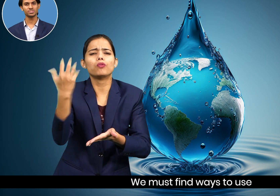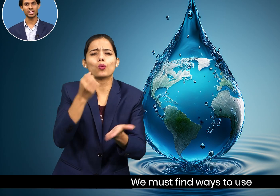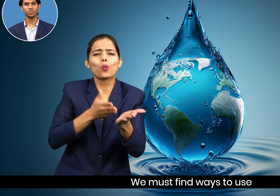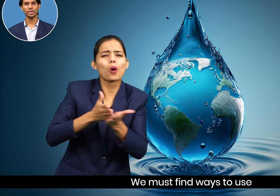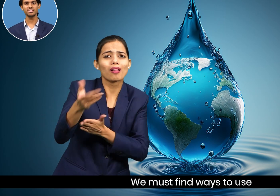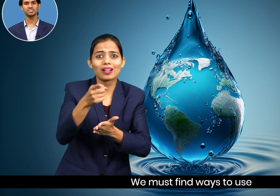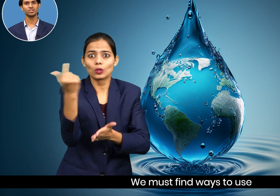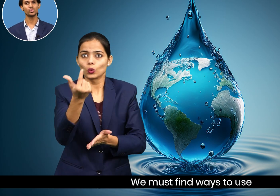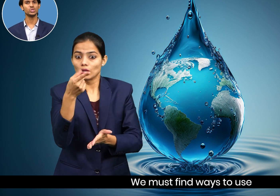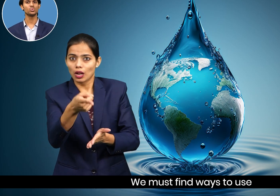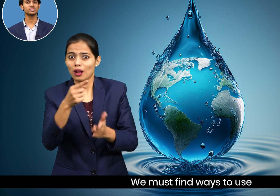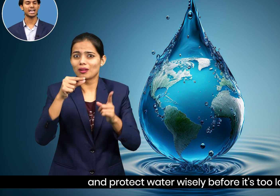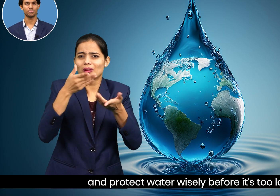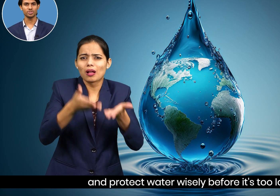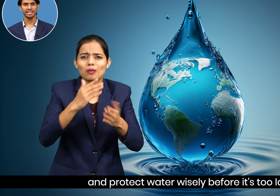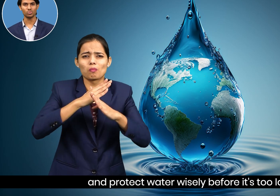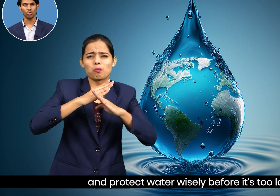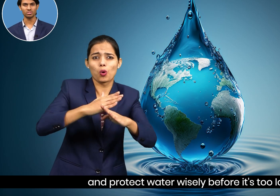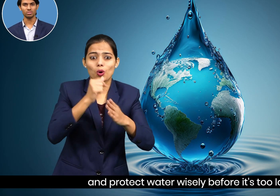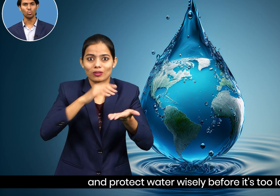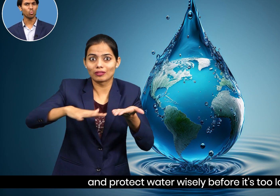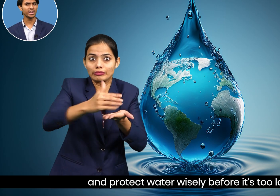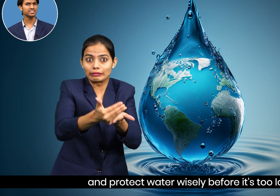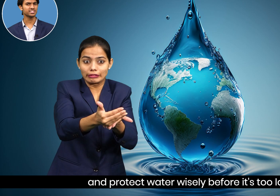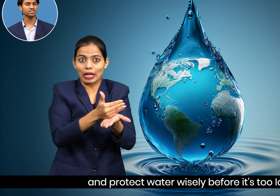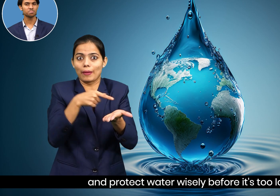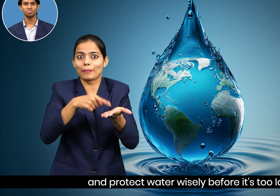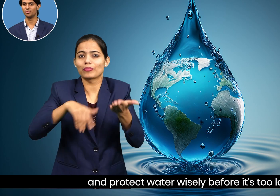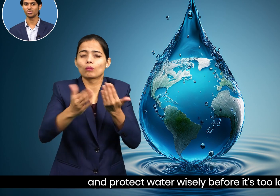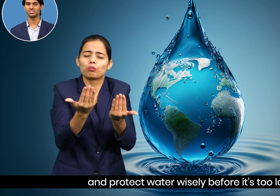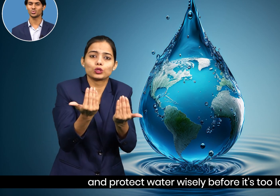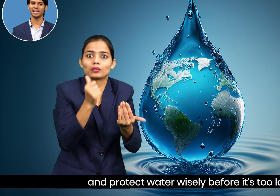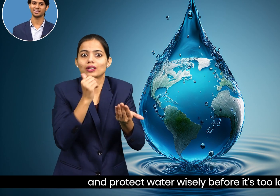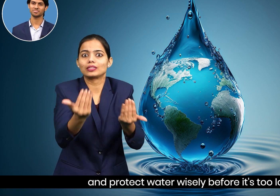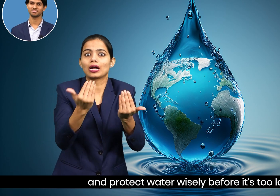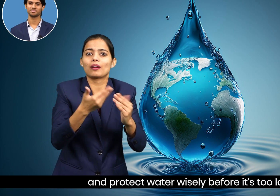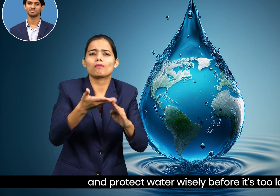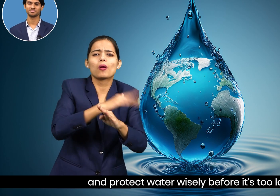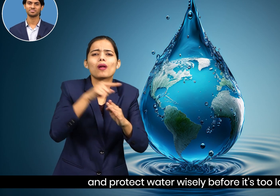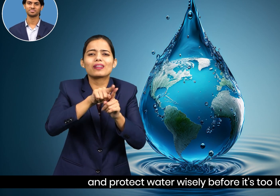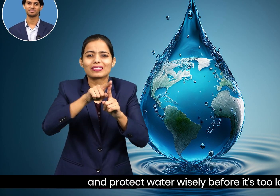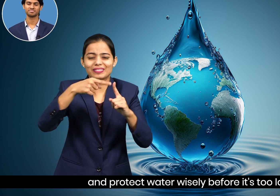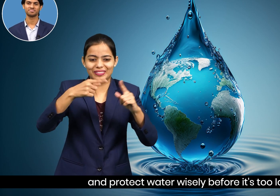We must find ways to use and protect water wisely before it's too late.